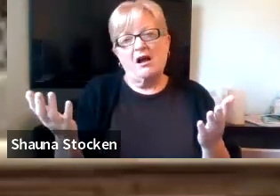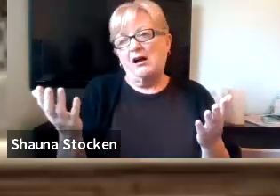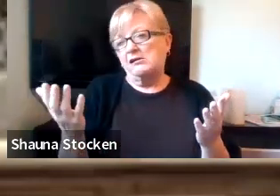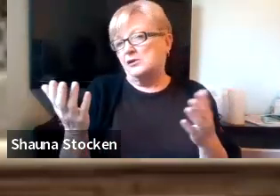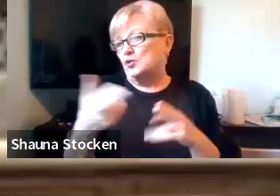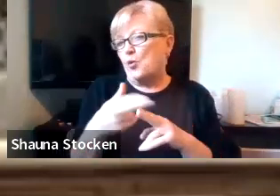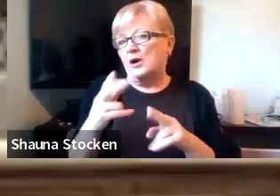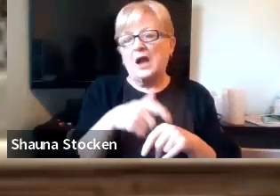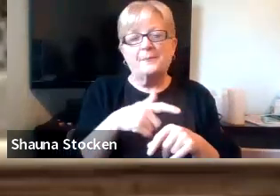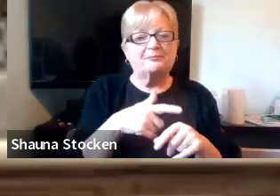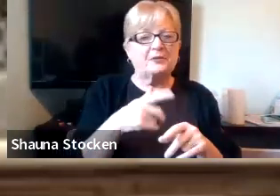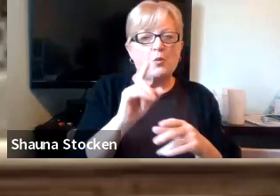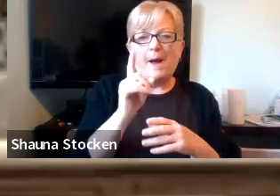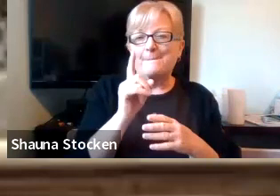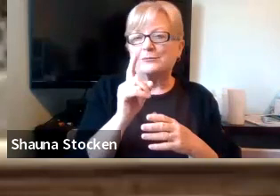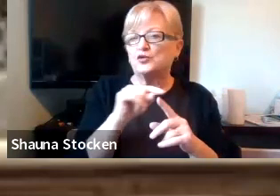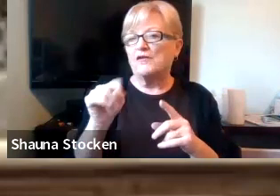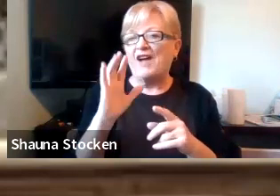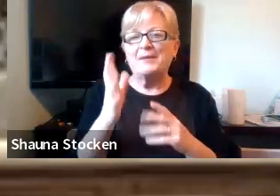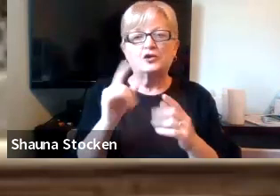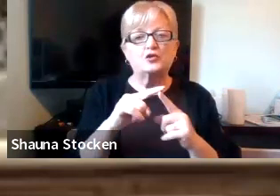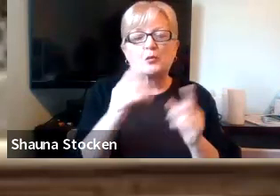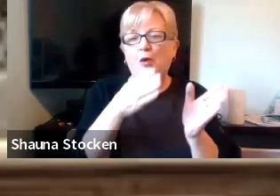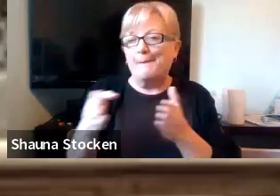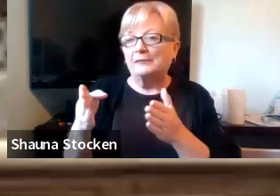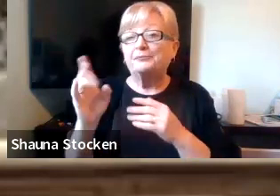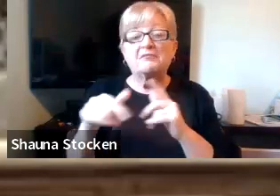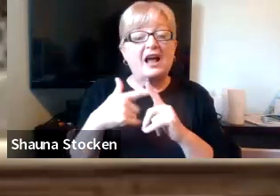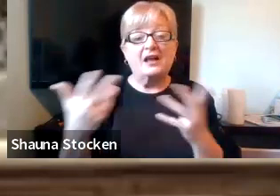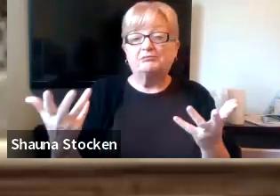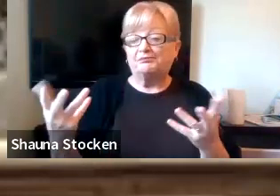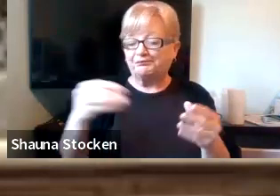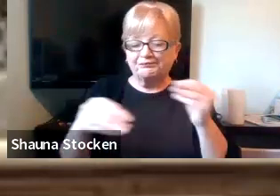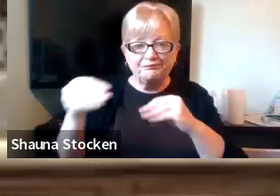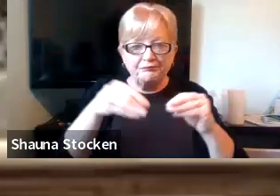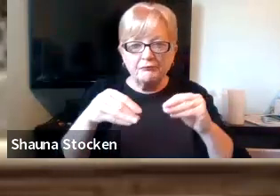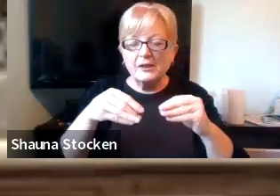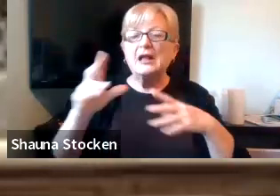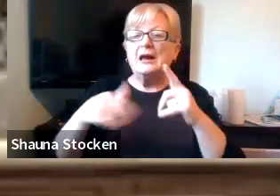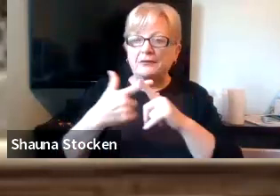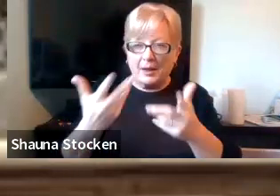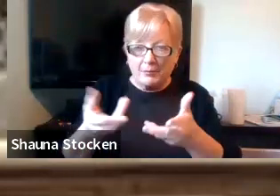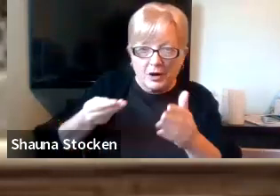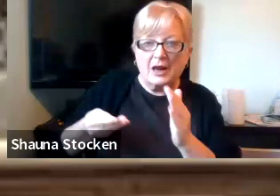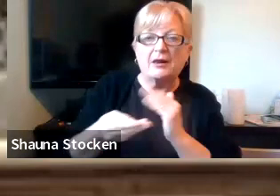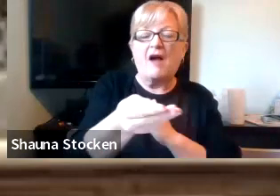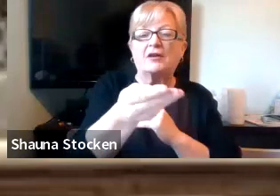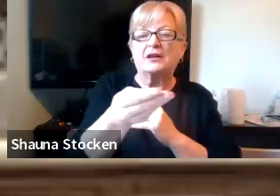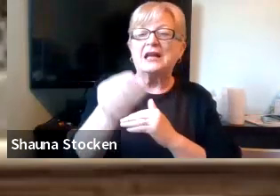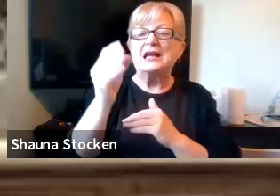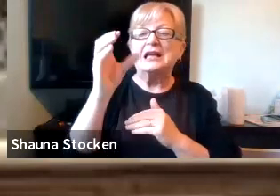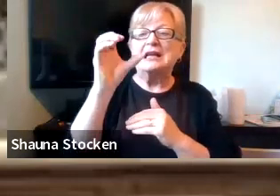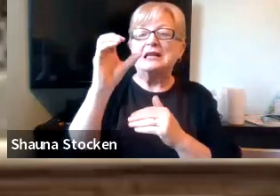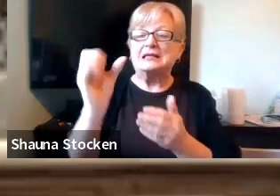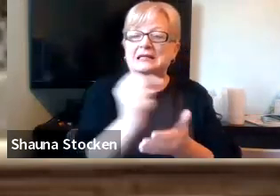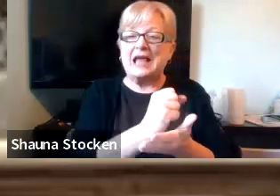to prep each meal. You then put the meal in the oven, scan the barcode,